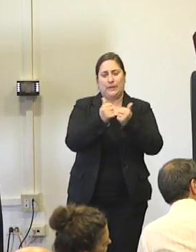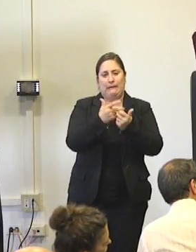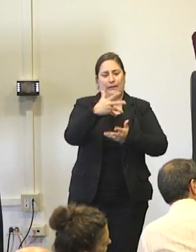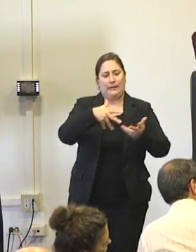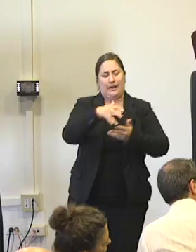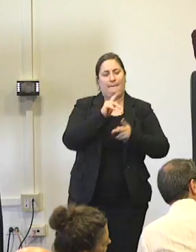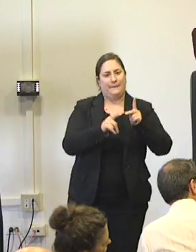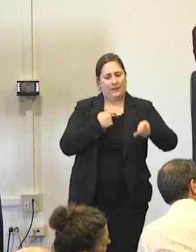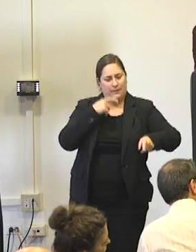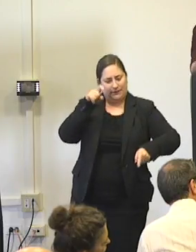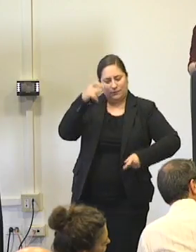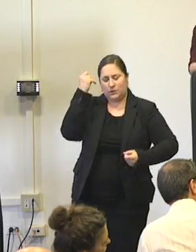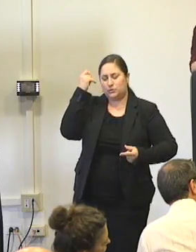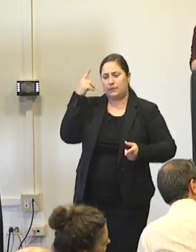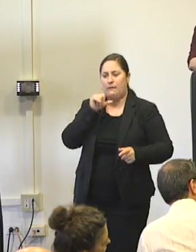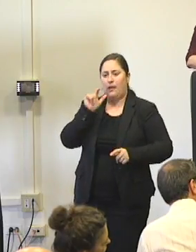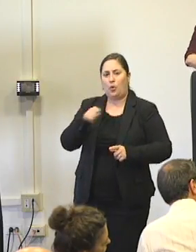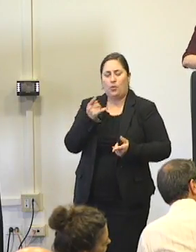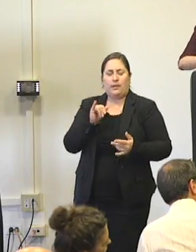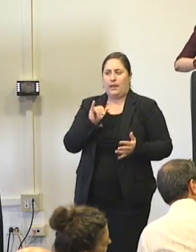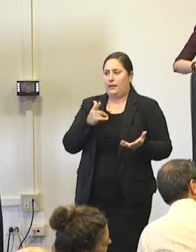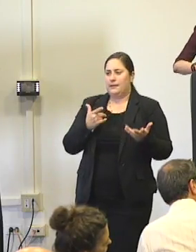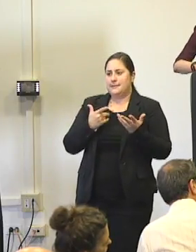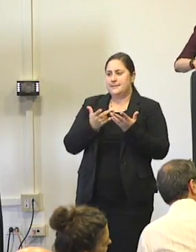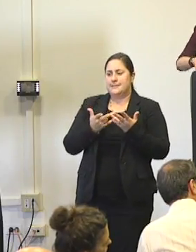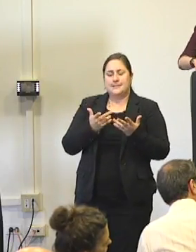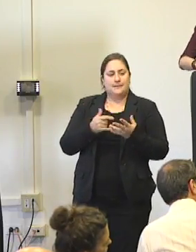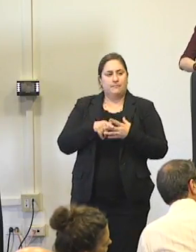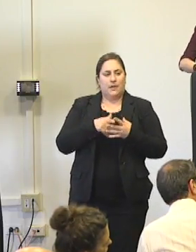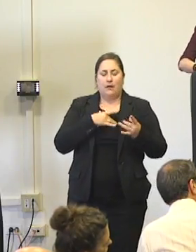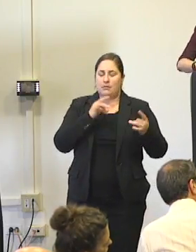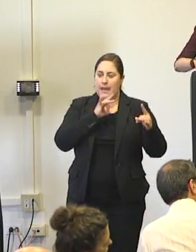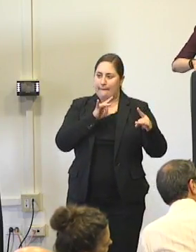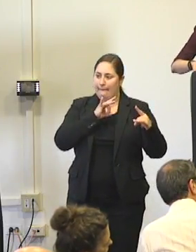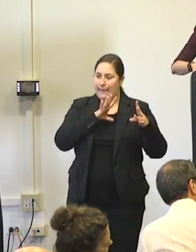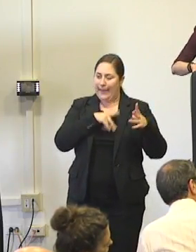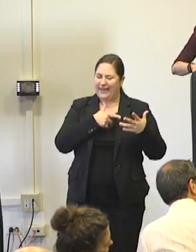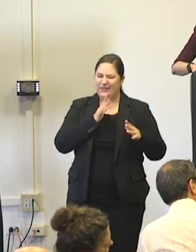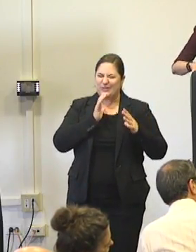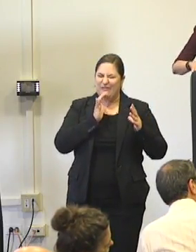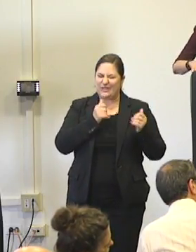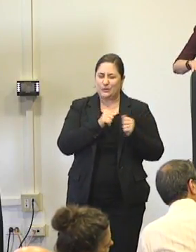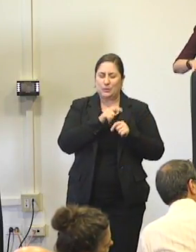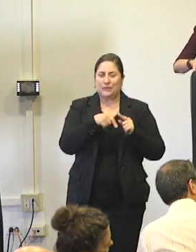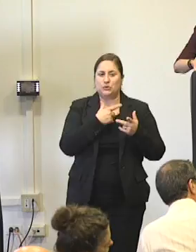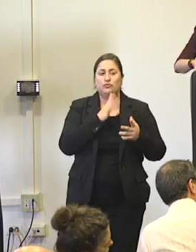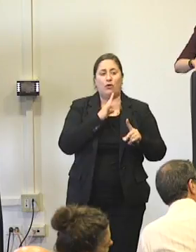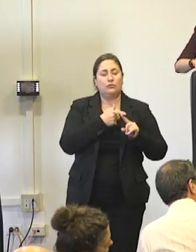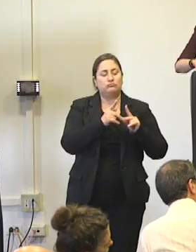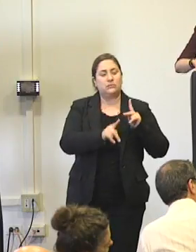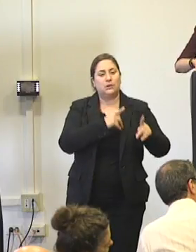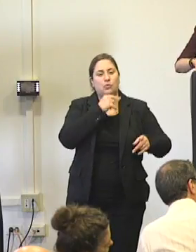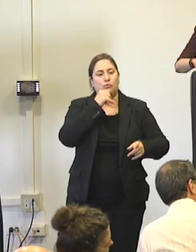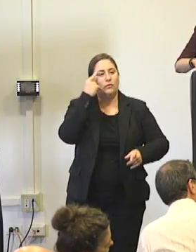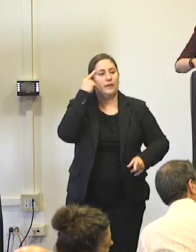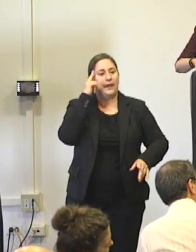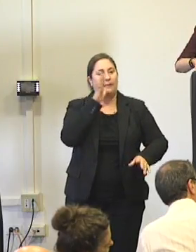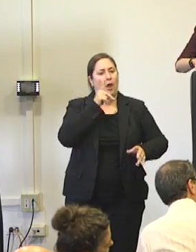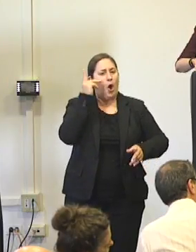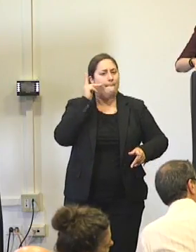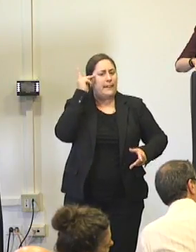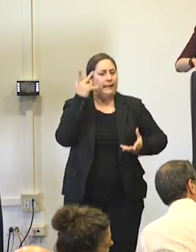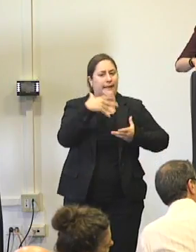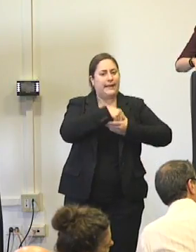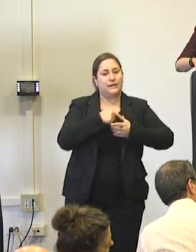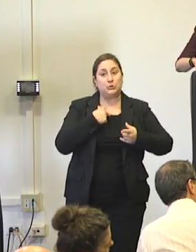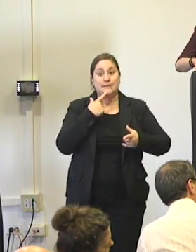people's sense that it's not just, like, I hate these conversations when you talk to people who think that they're politically engaged. You say,